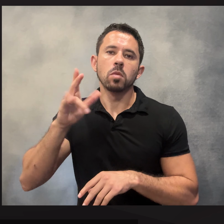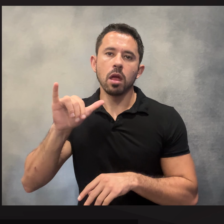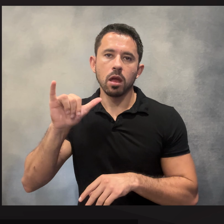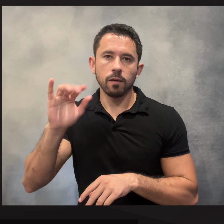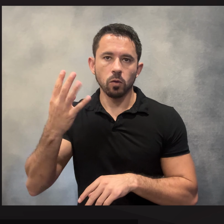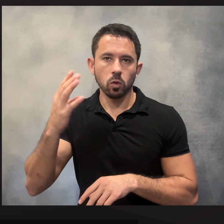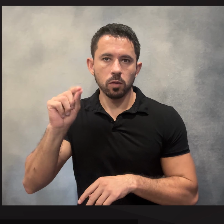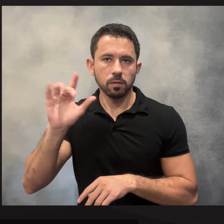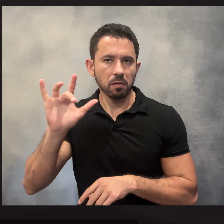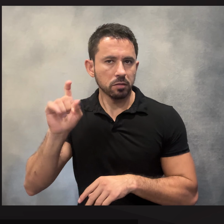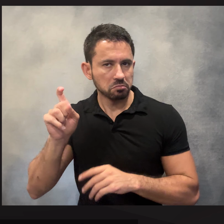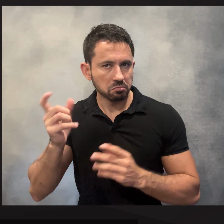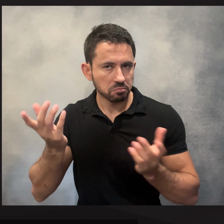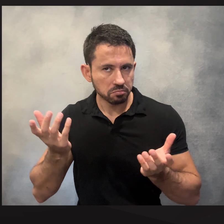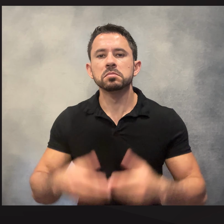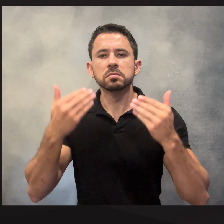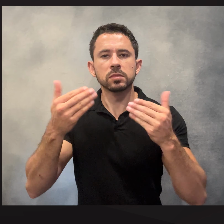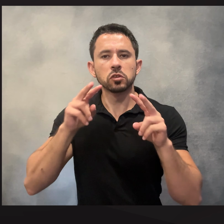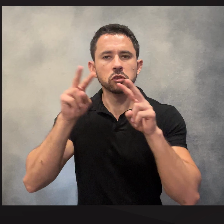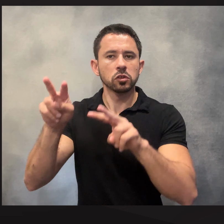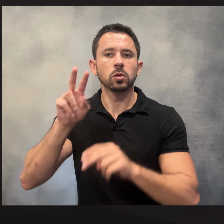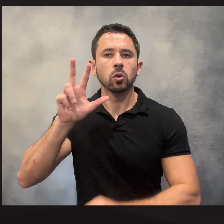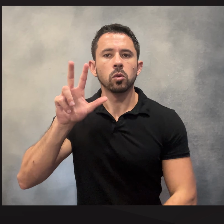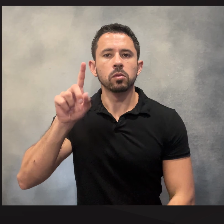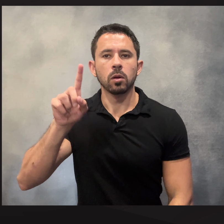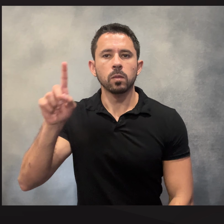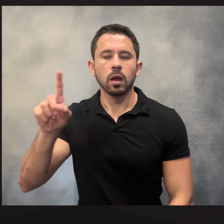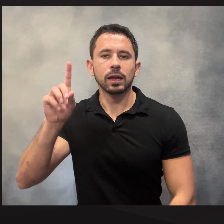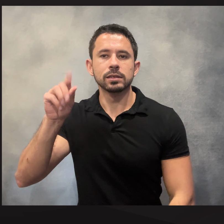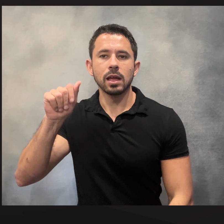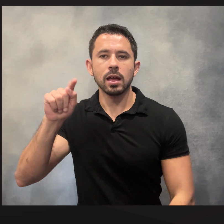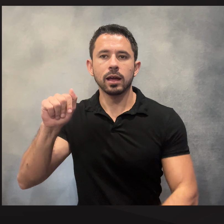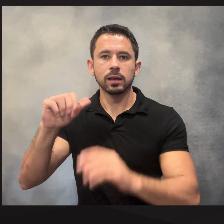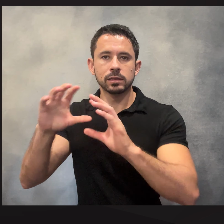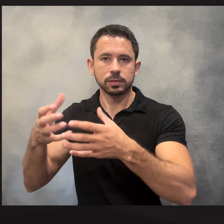2025? Let's look at the 311 dataset.